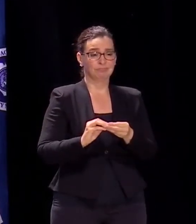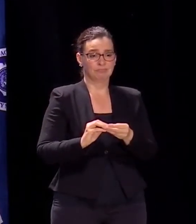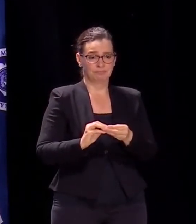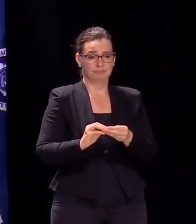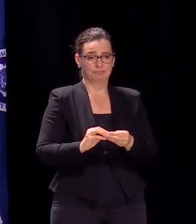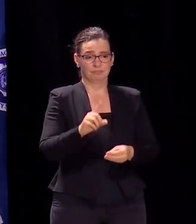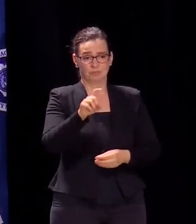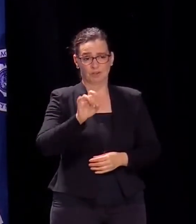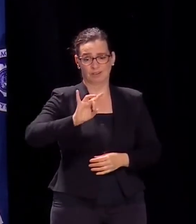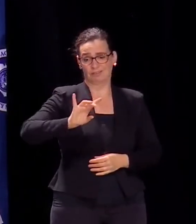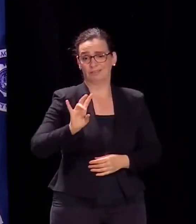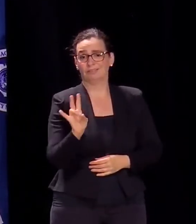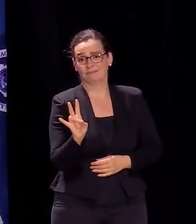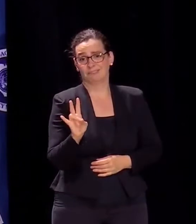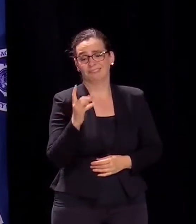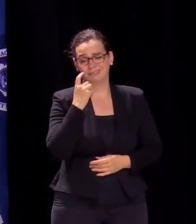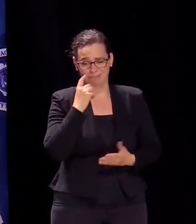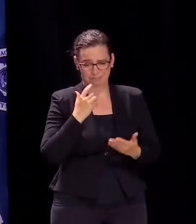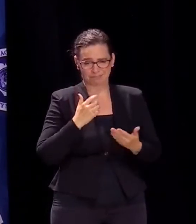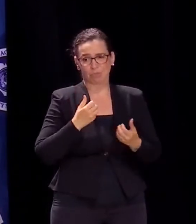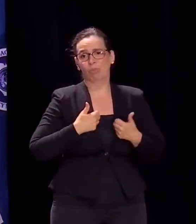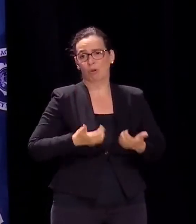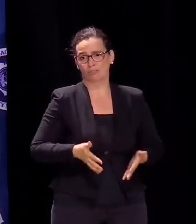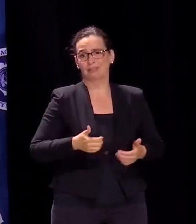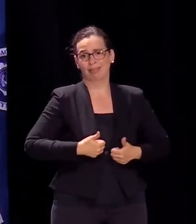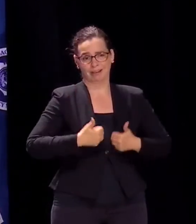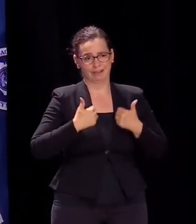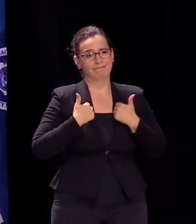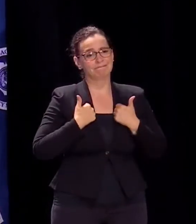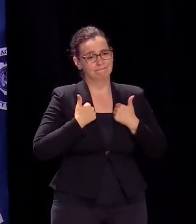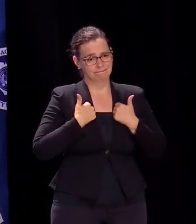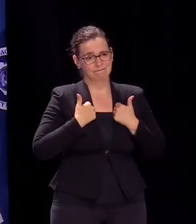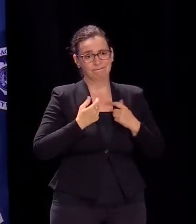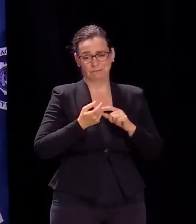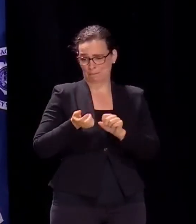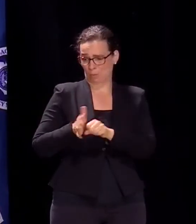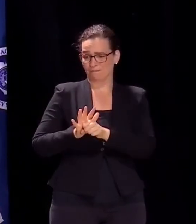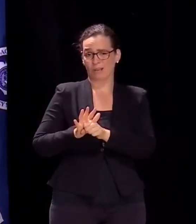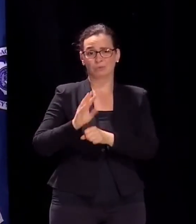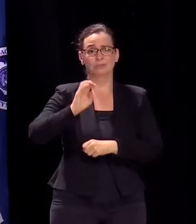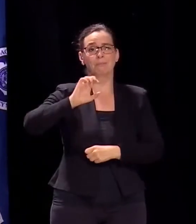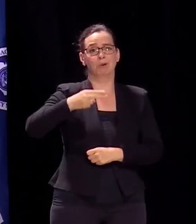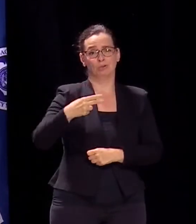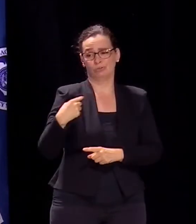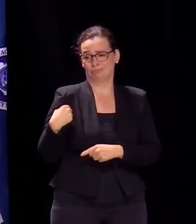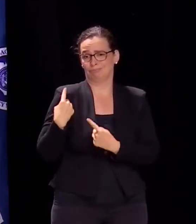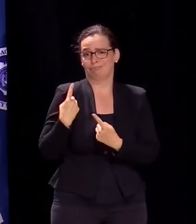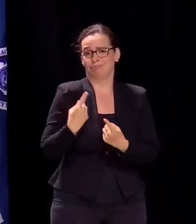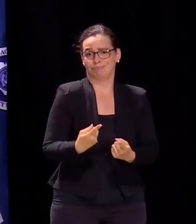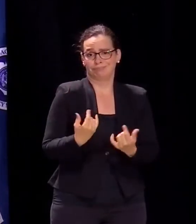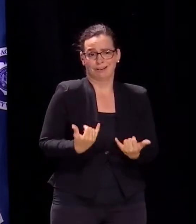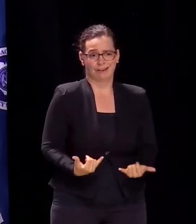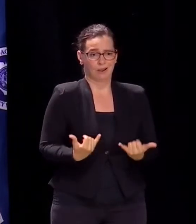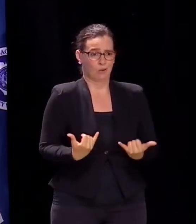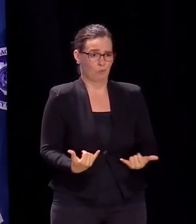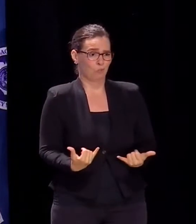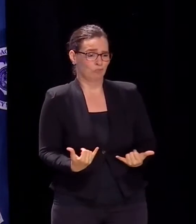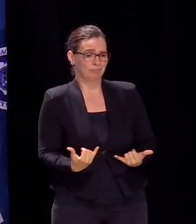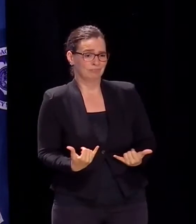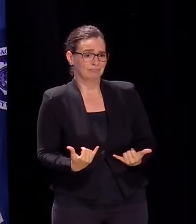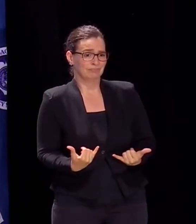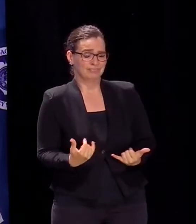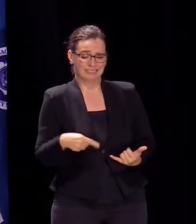neighbors since this pandemic started. So it's just a sobering reality of how lethal this virus is and how it